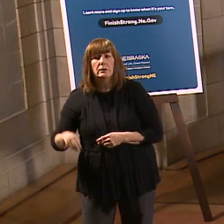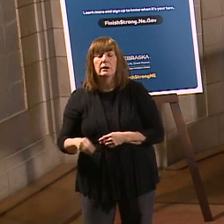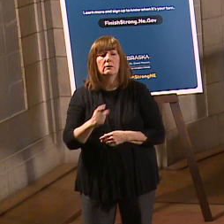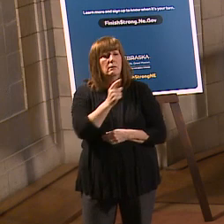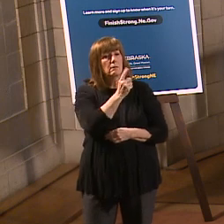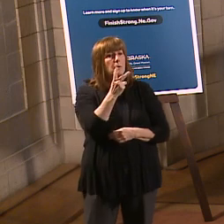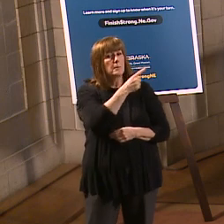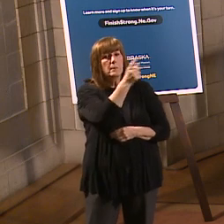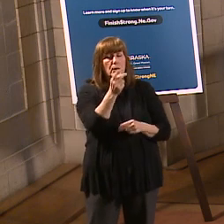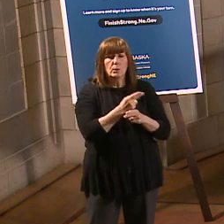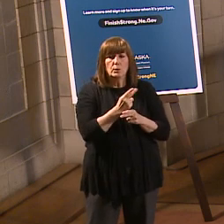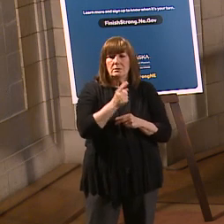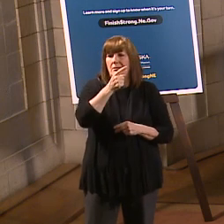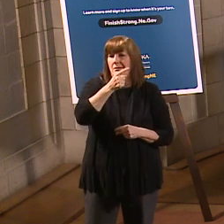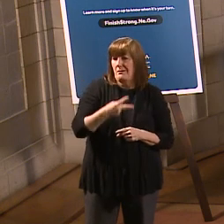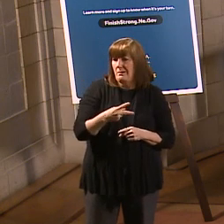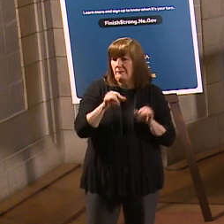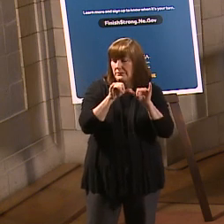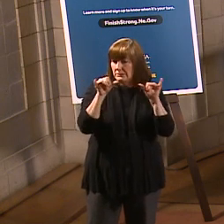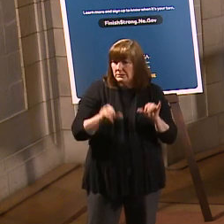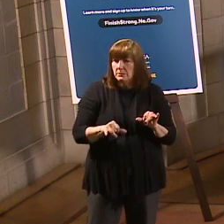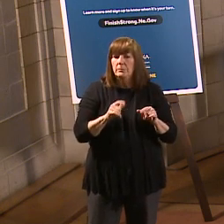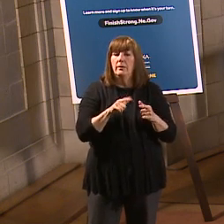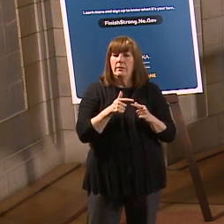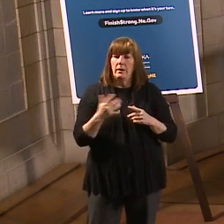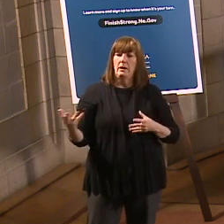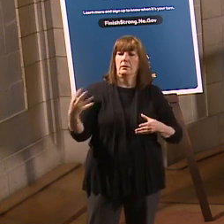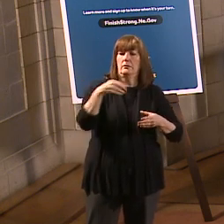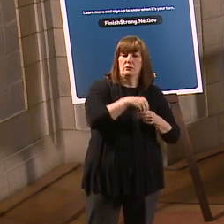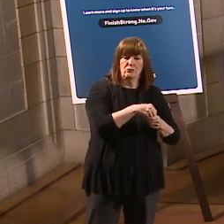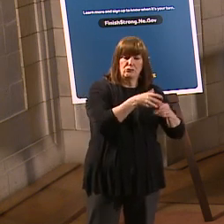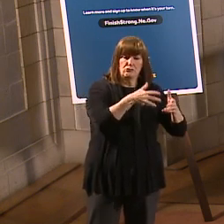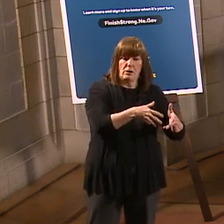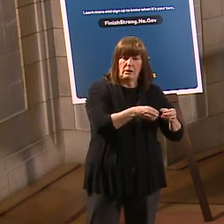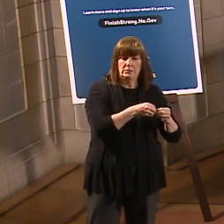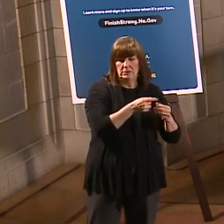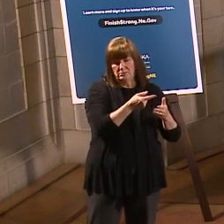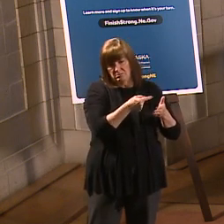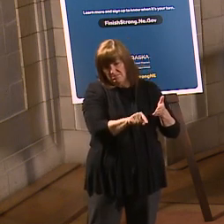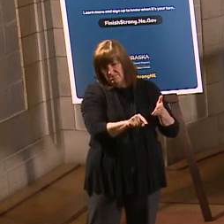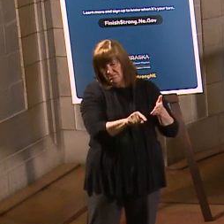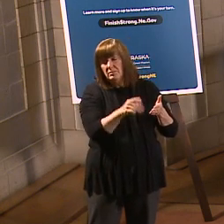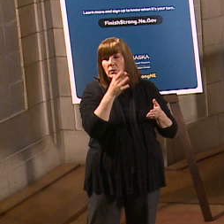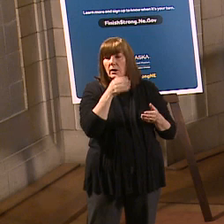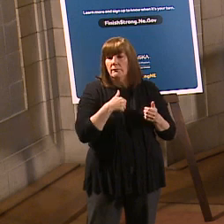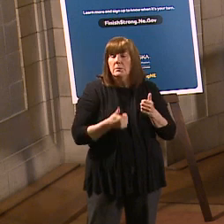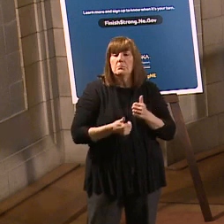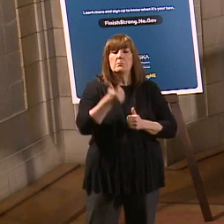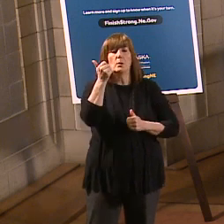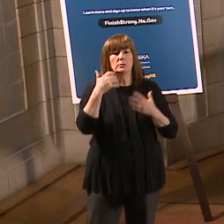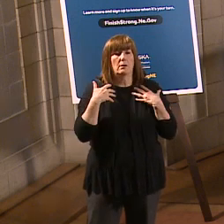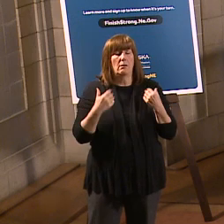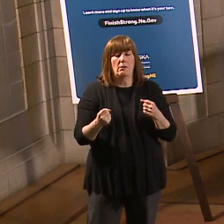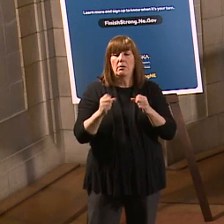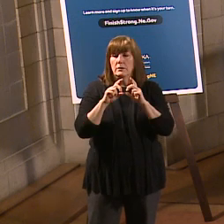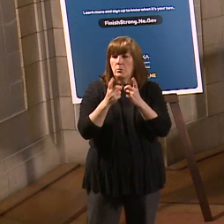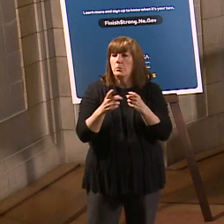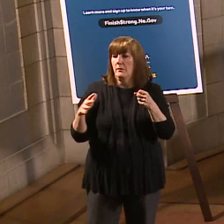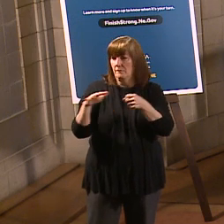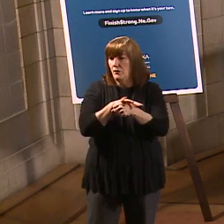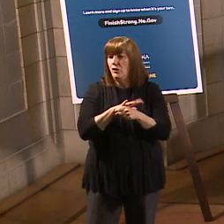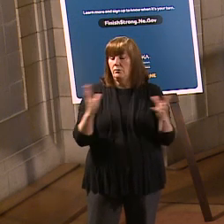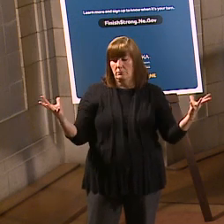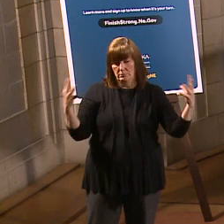using half the system and then rolling into the rest of it. In the next week, we'll have the majority of our health departments fully functional on